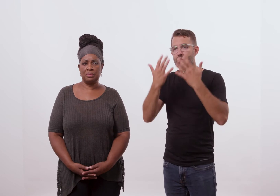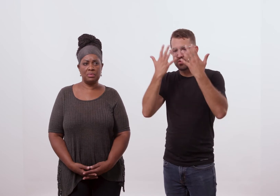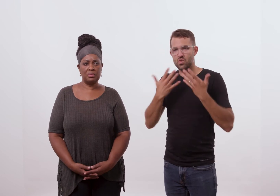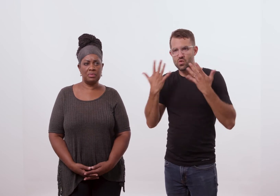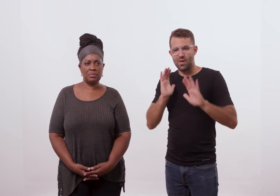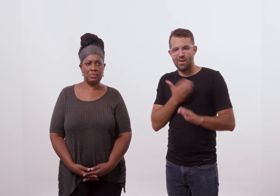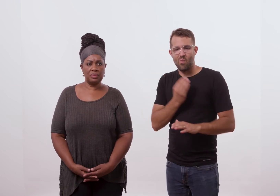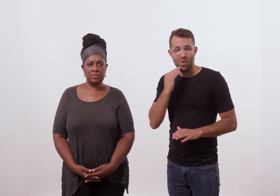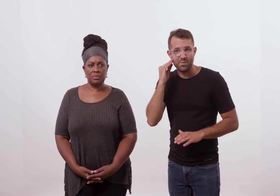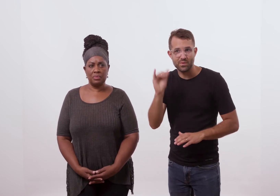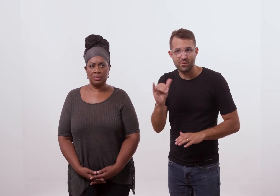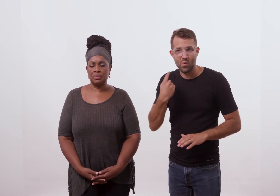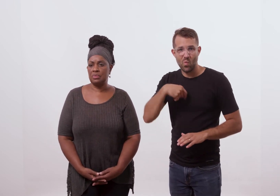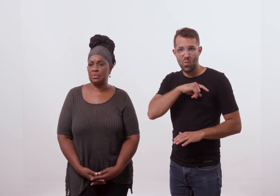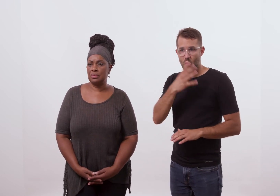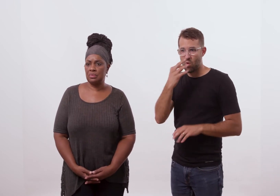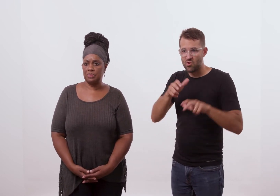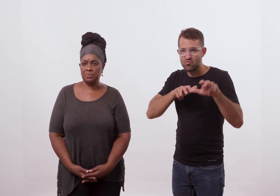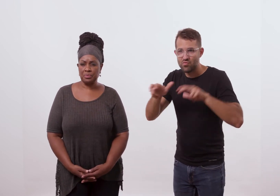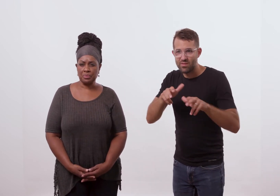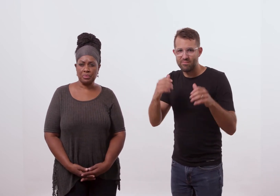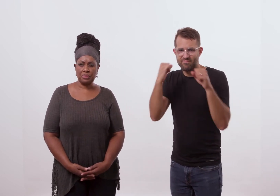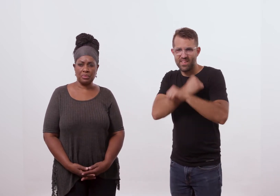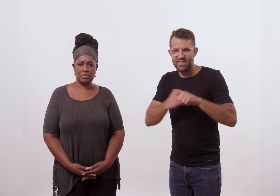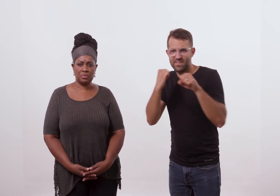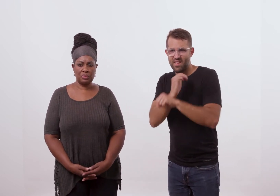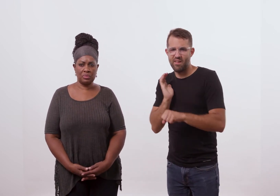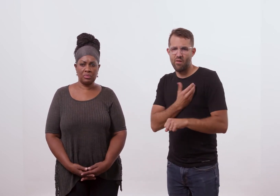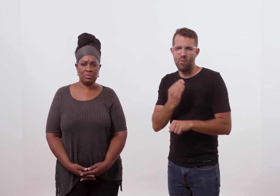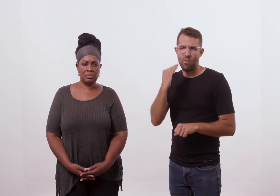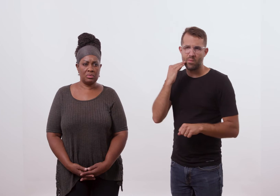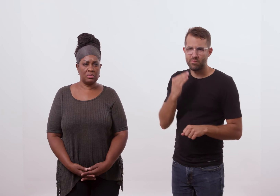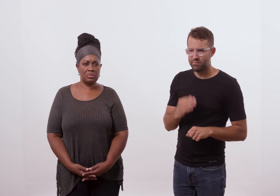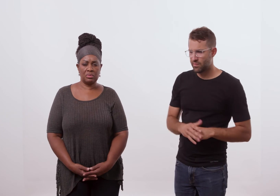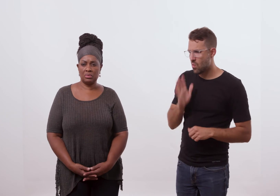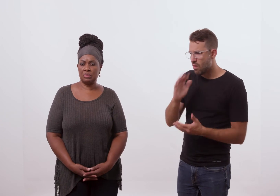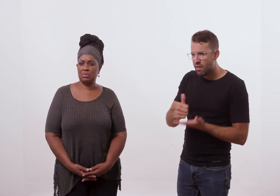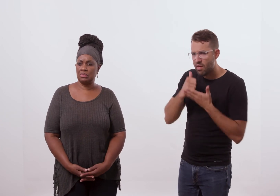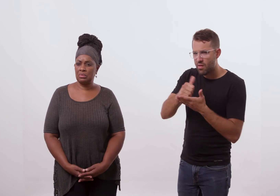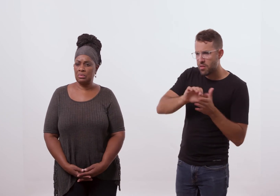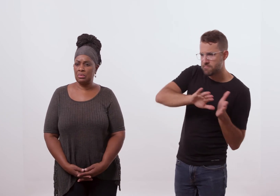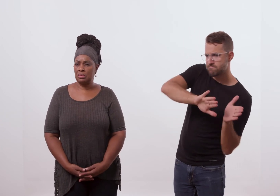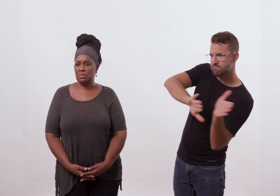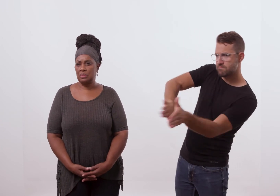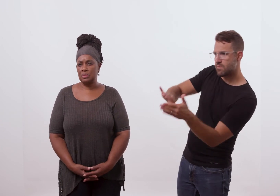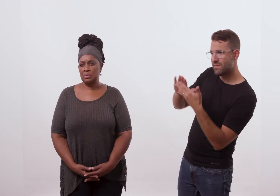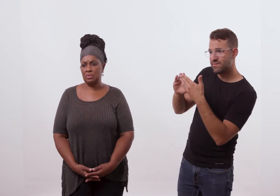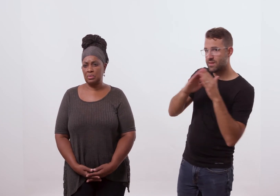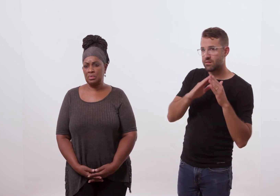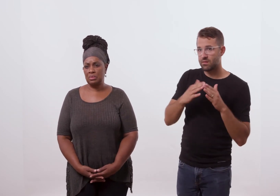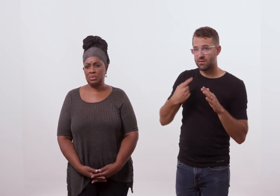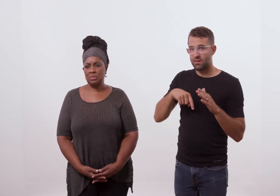our territory. We'll turn the herd before it reaches the village and have fresh meat tonight in the bargain. Ready, Wolfriders?